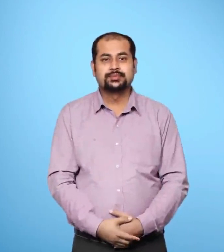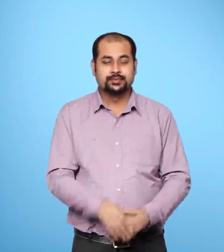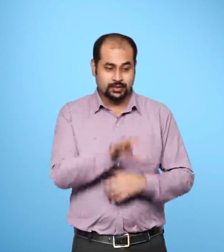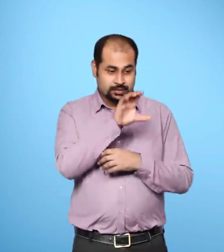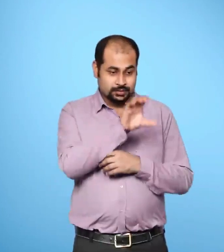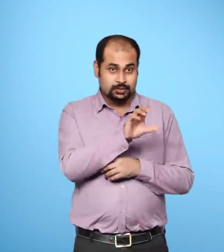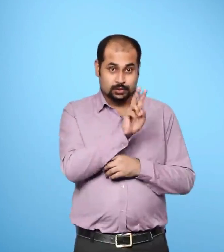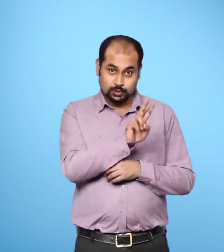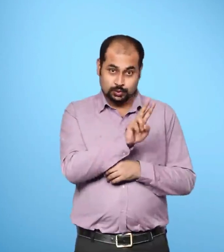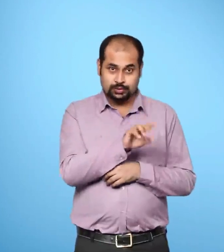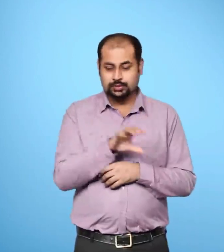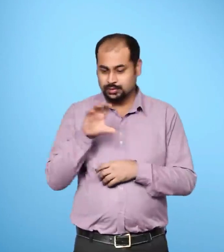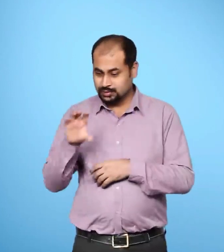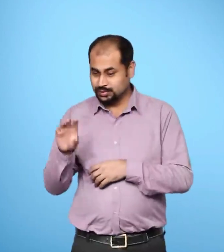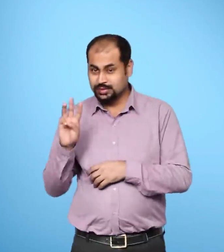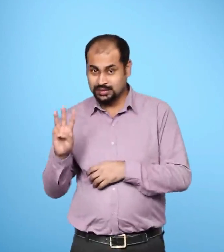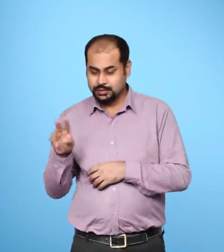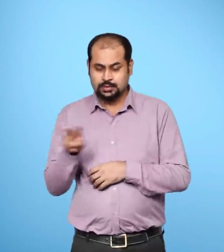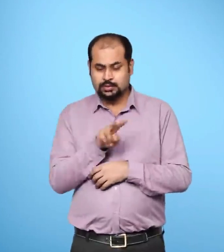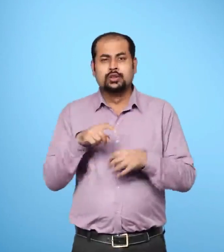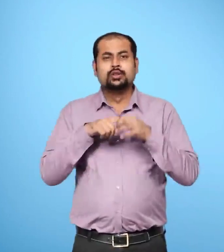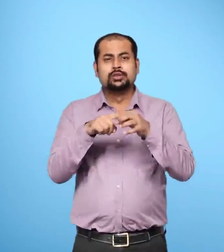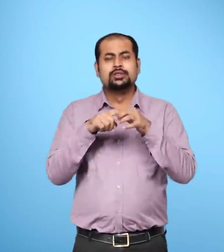Part 2 and 3 have questions for you to solve.